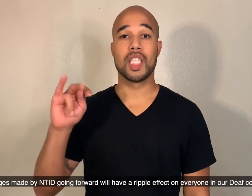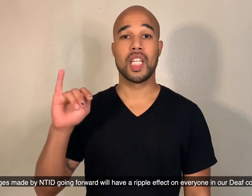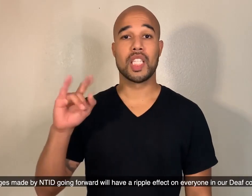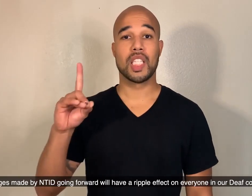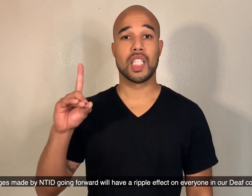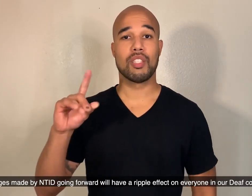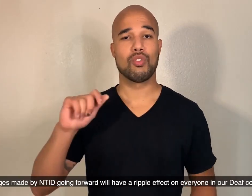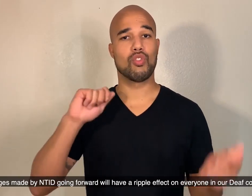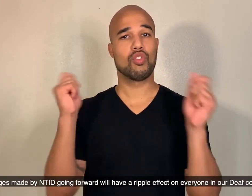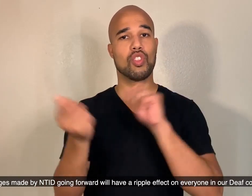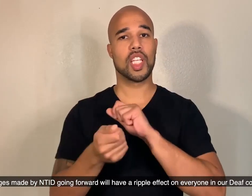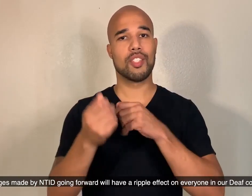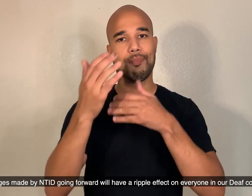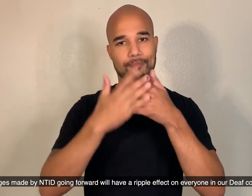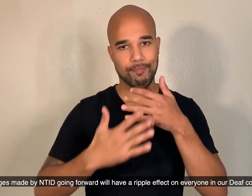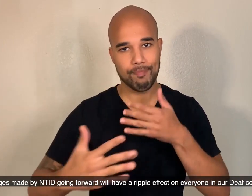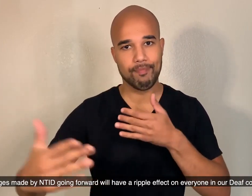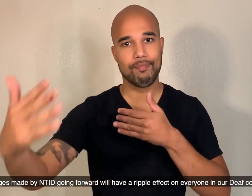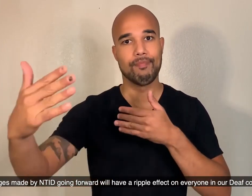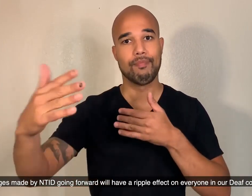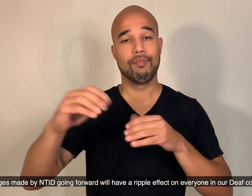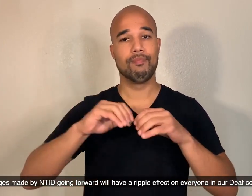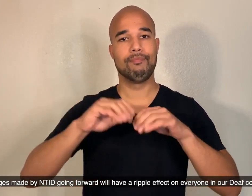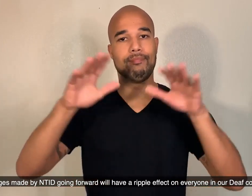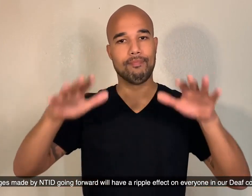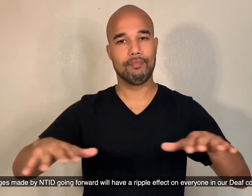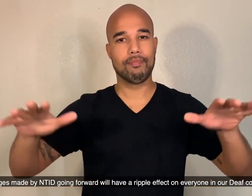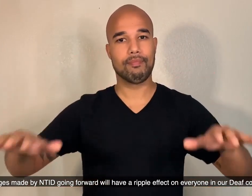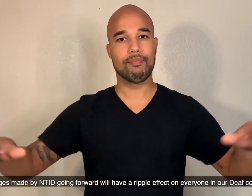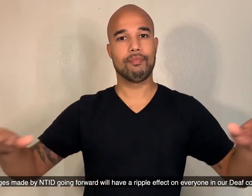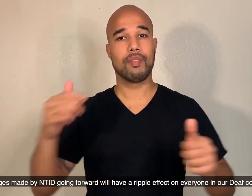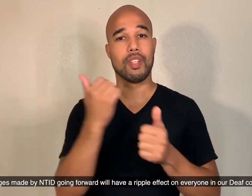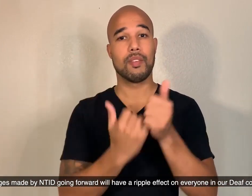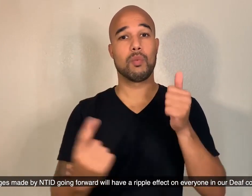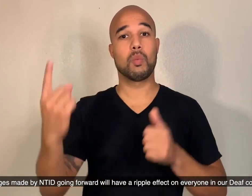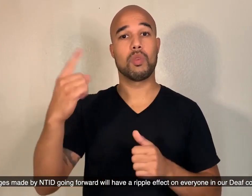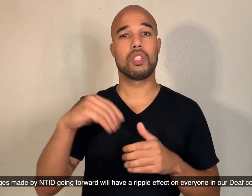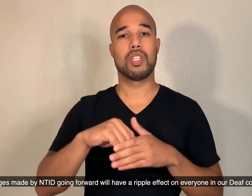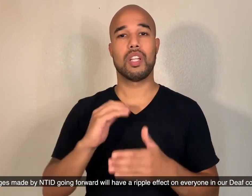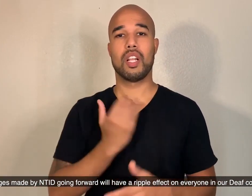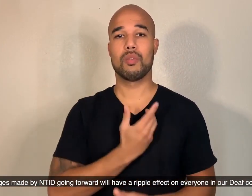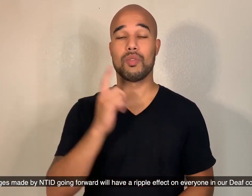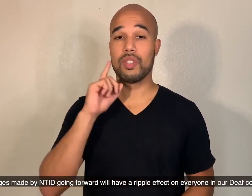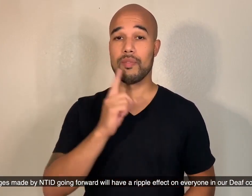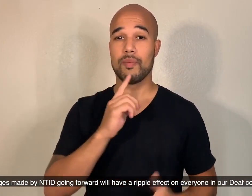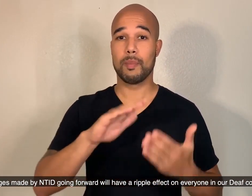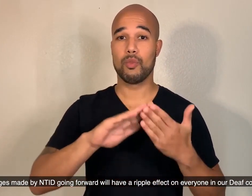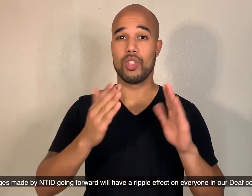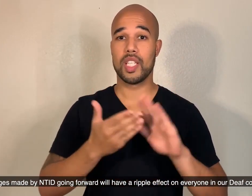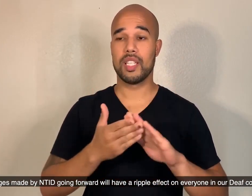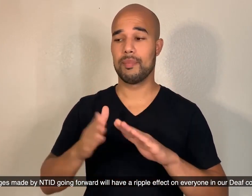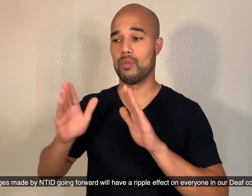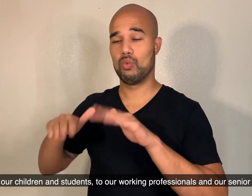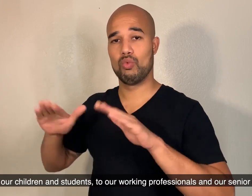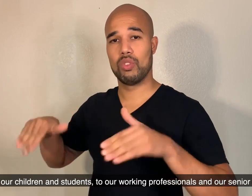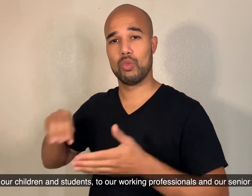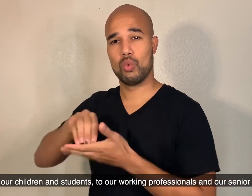Changes made by NTID going forward will have a ripple effect on everyone in our deaf community, from our children and